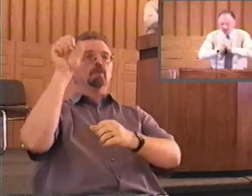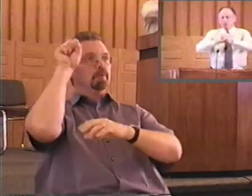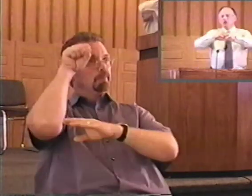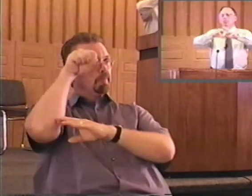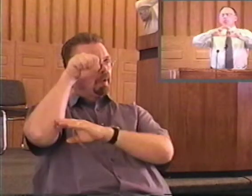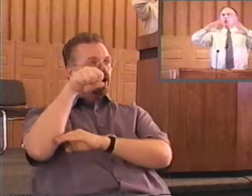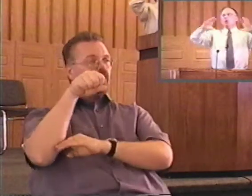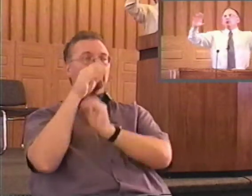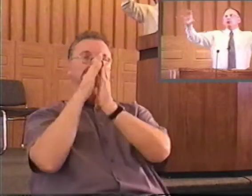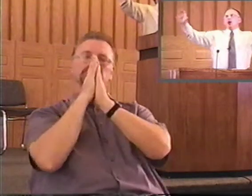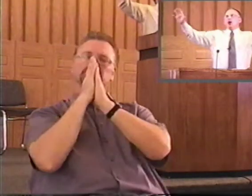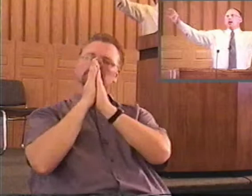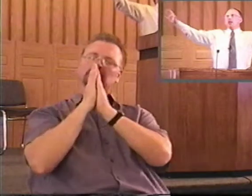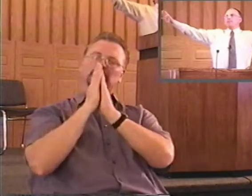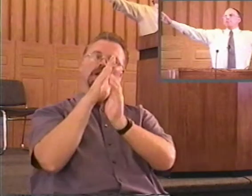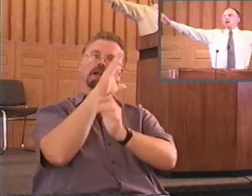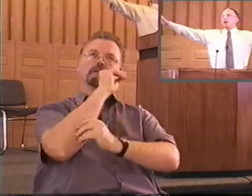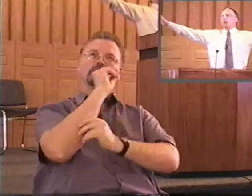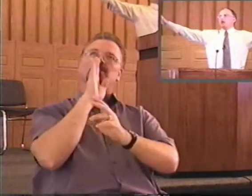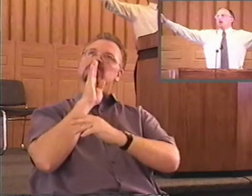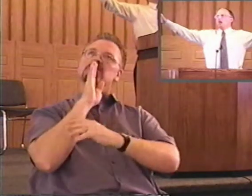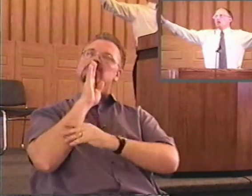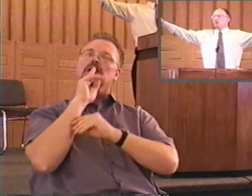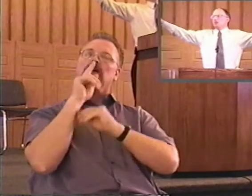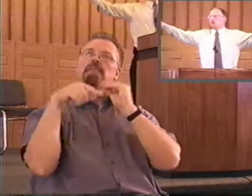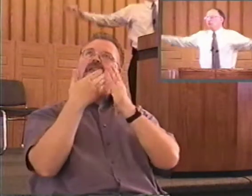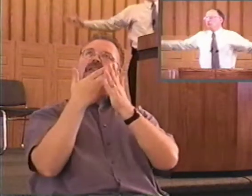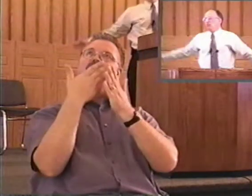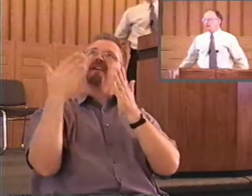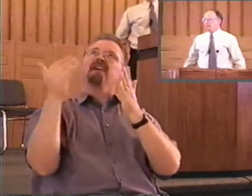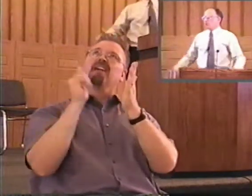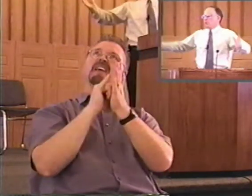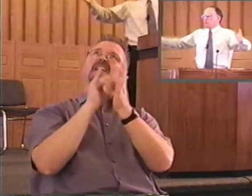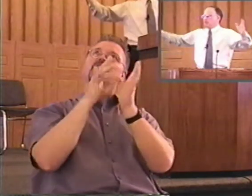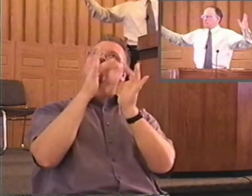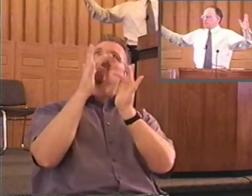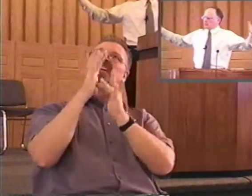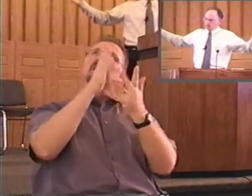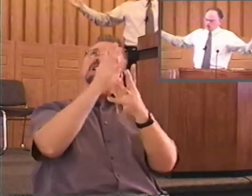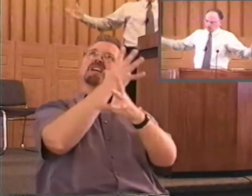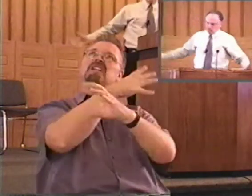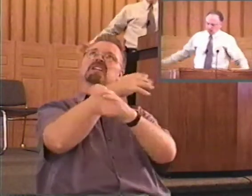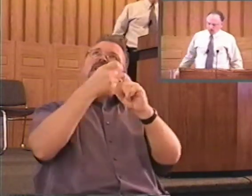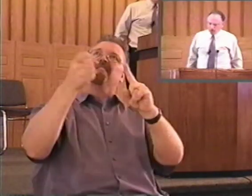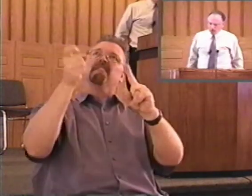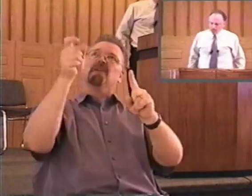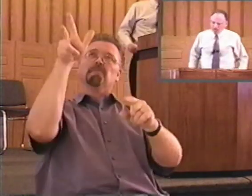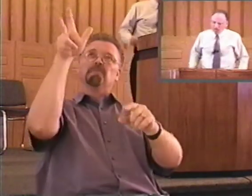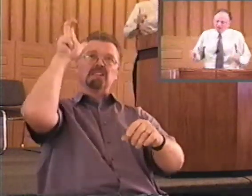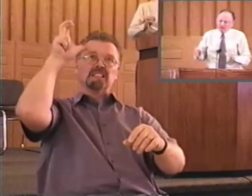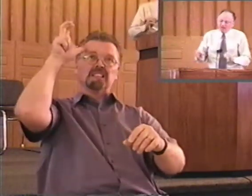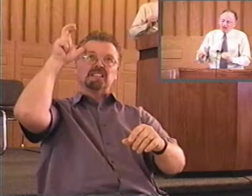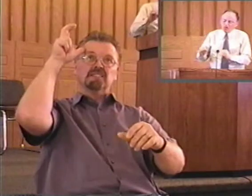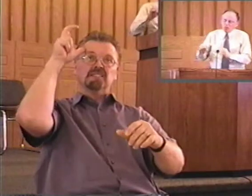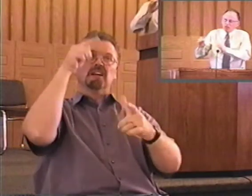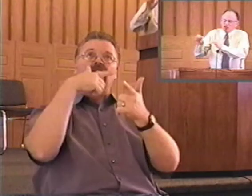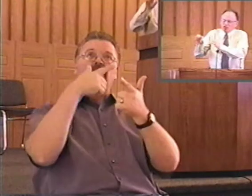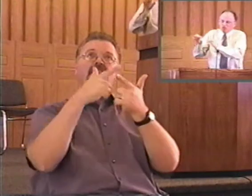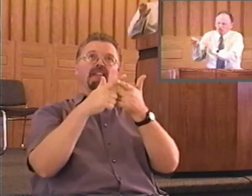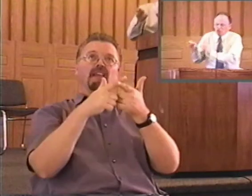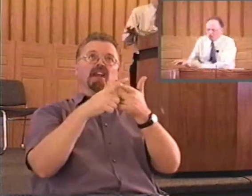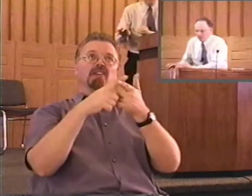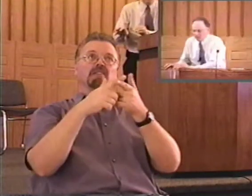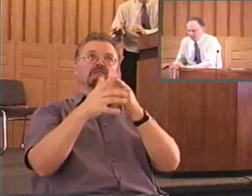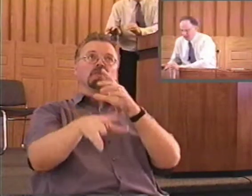and we pray to him. We talk of the fact that Christ has delivered us out of Satan's kingdom. And then